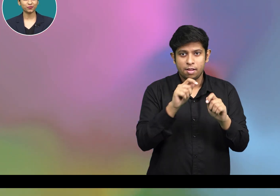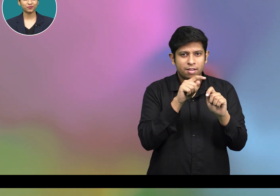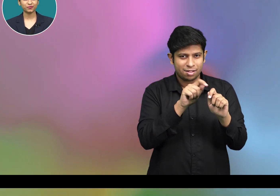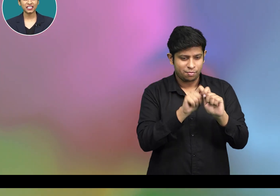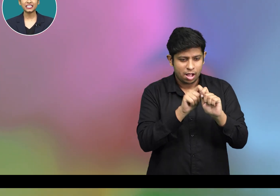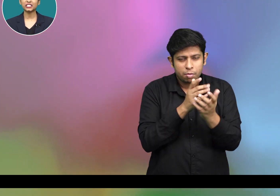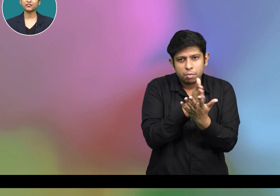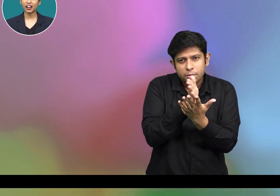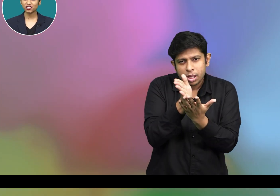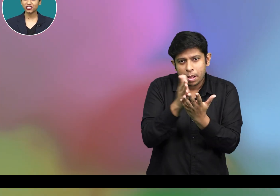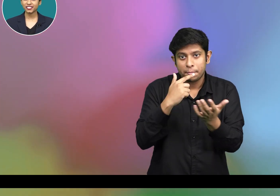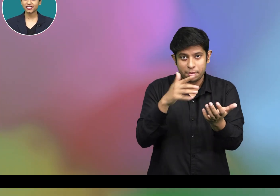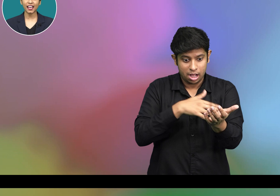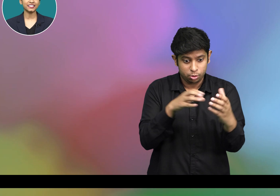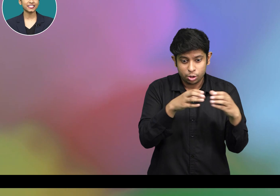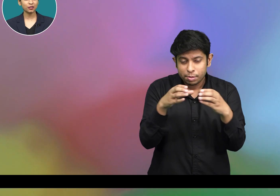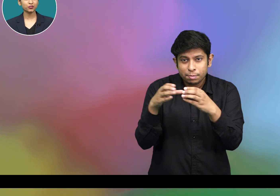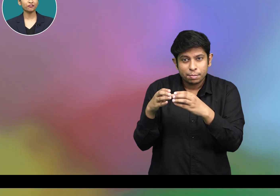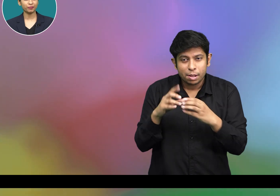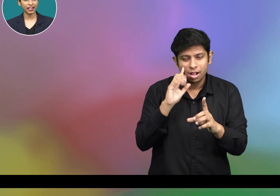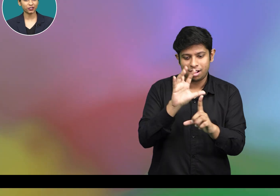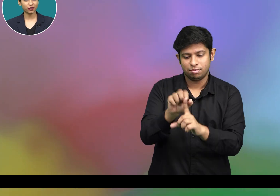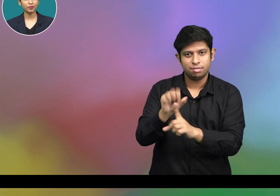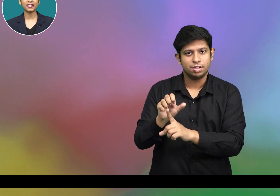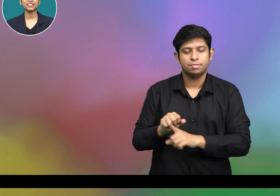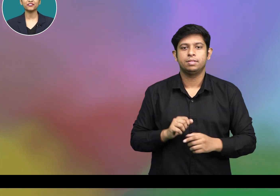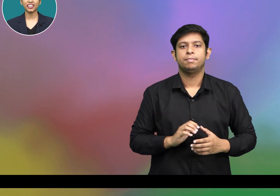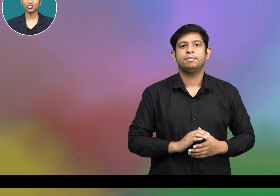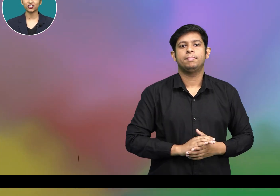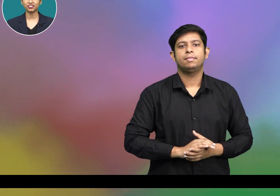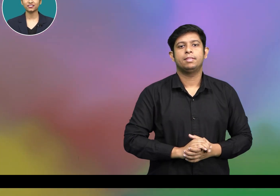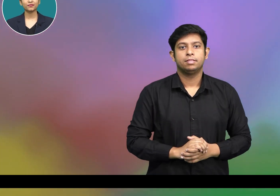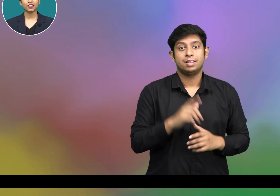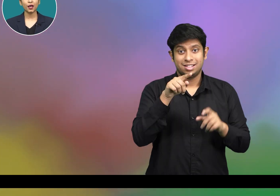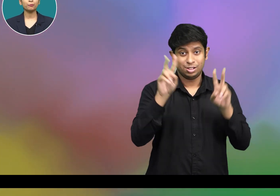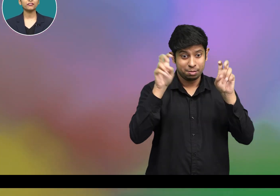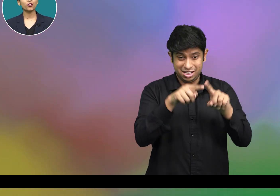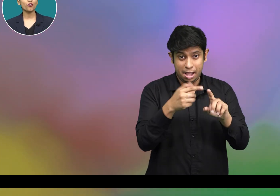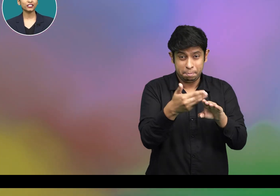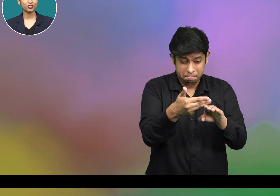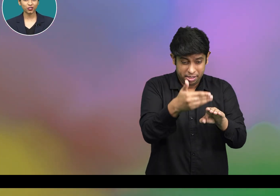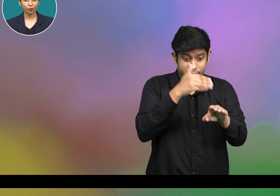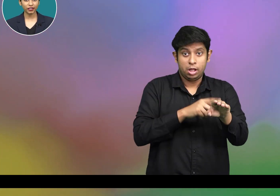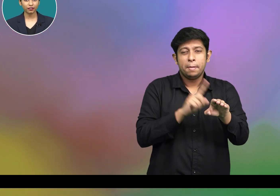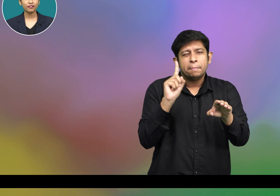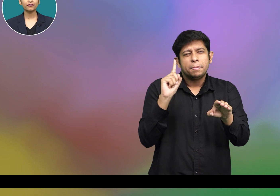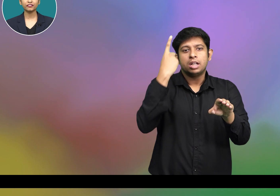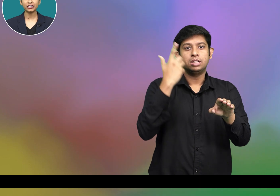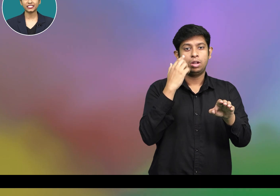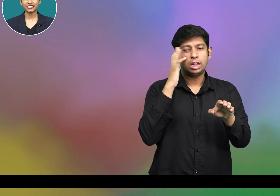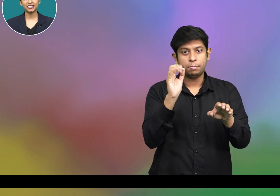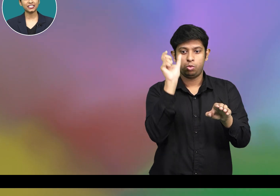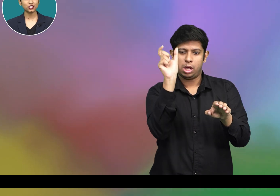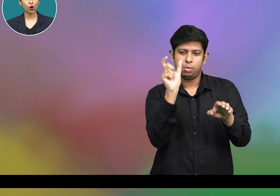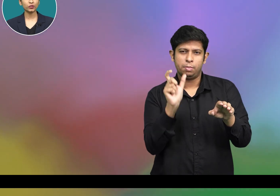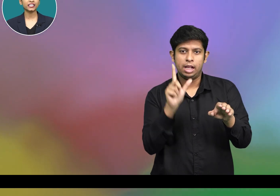tissue, its functions and types of blood group identification. Before going to the topic,